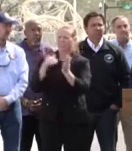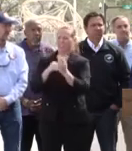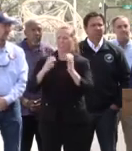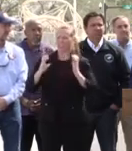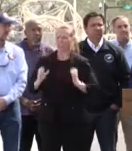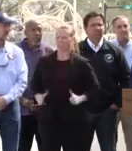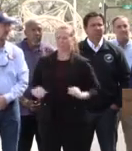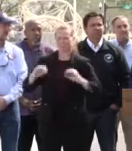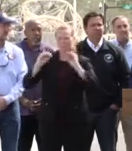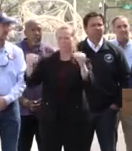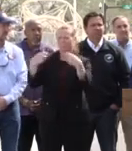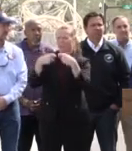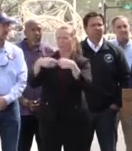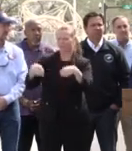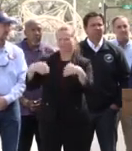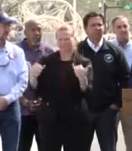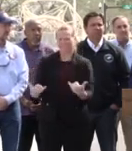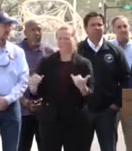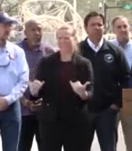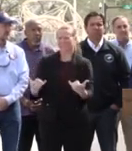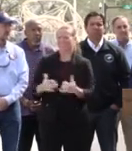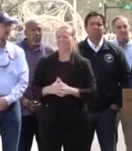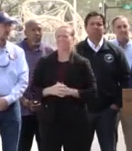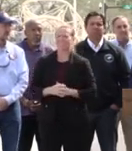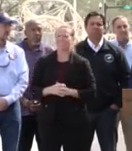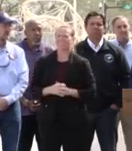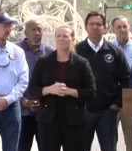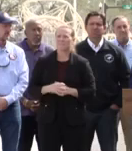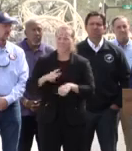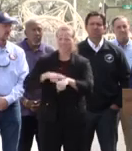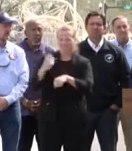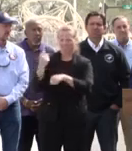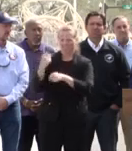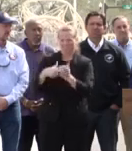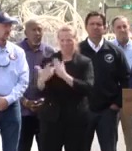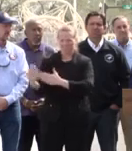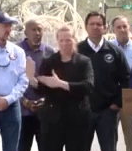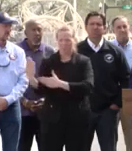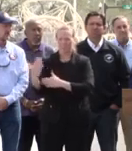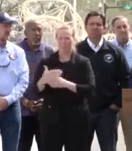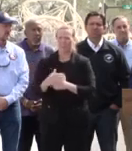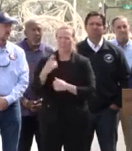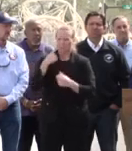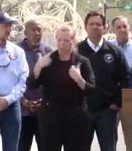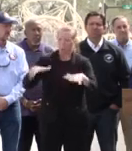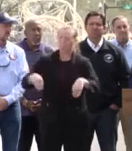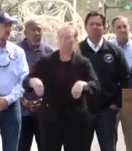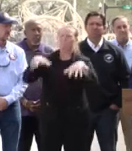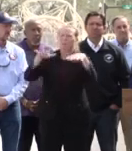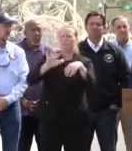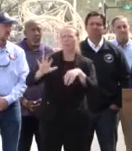off at this time. As of 11 a.m. this morning, we have already restored about